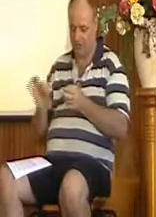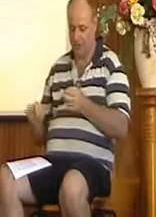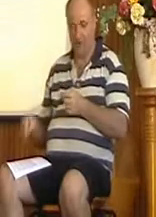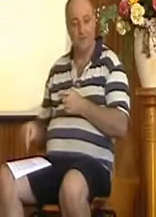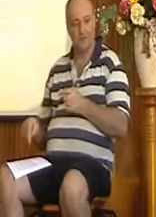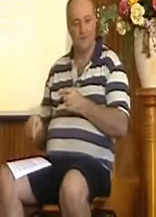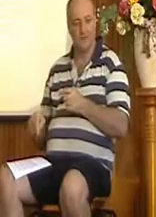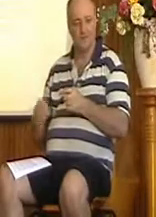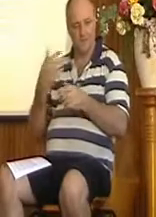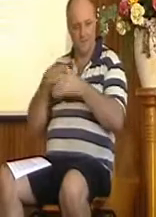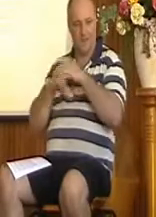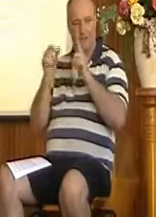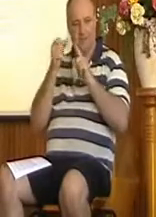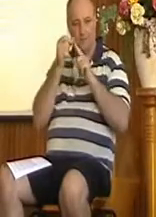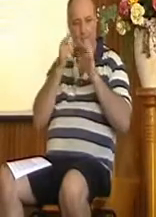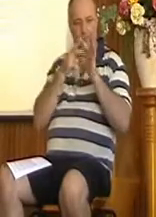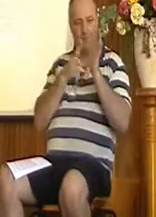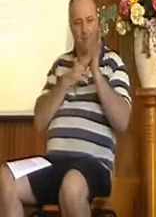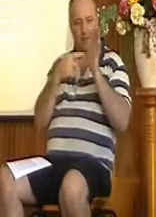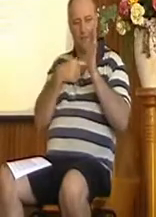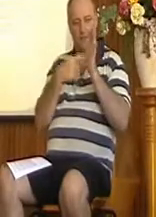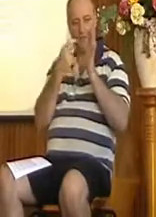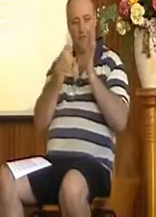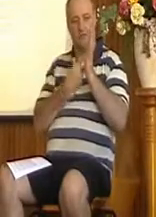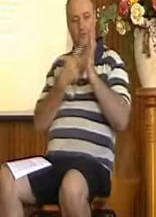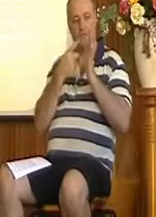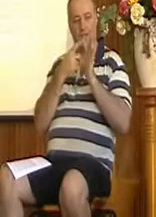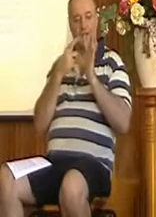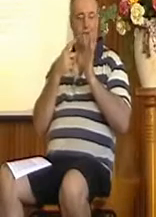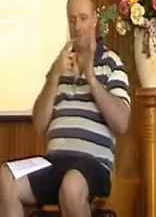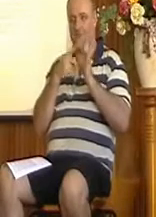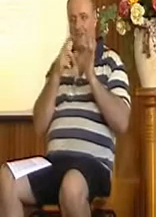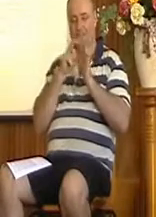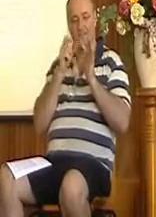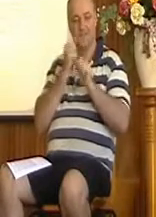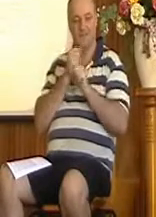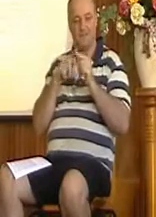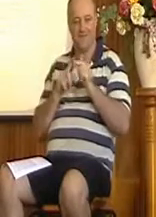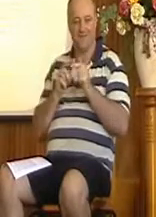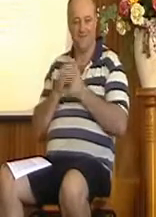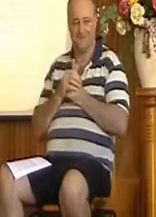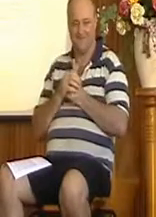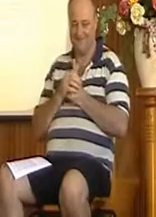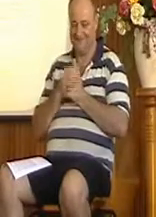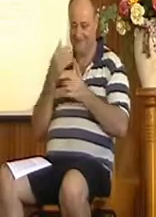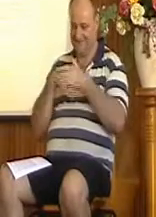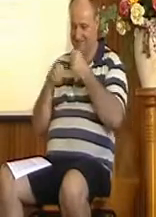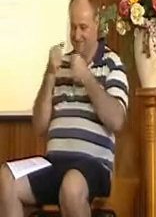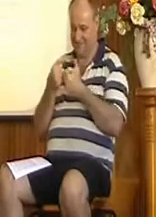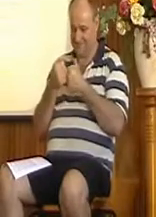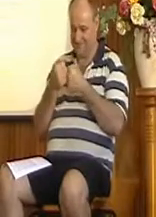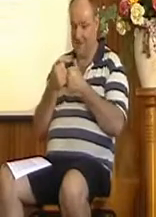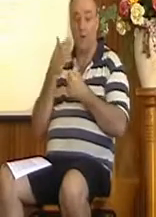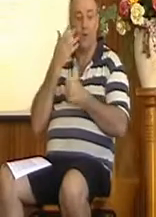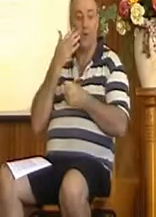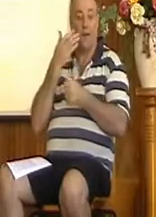Boy, as I've said many times before, I've preached the gospel many times in Central Lockup in Sydney. And